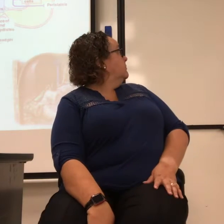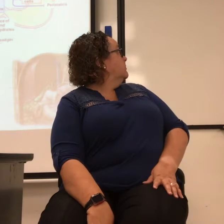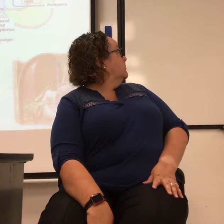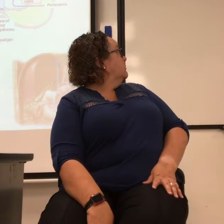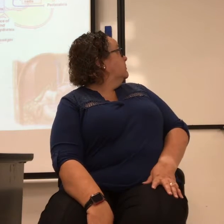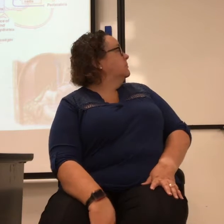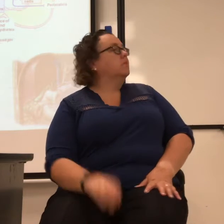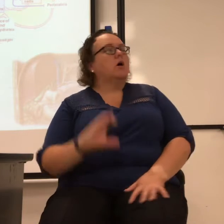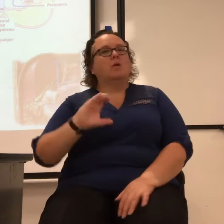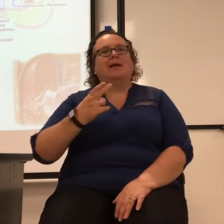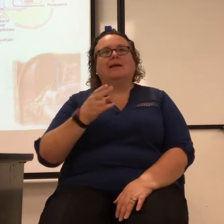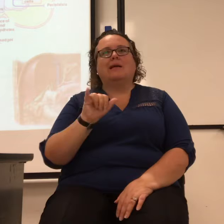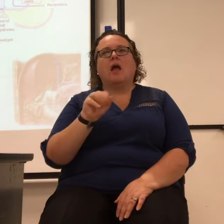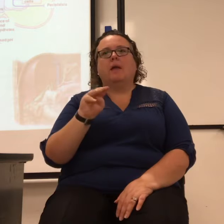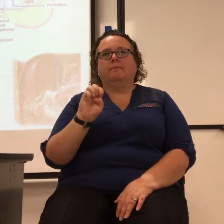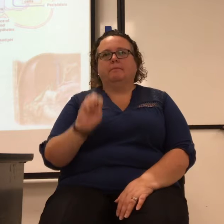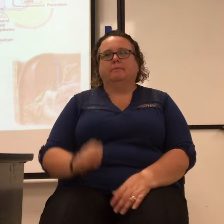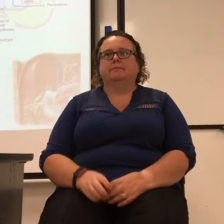reaches